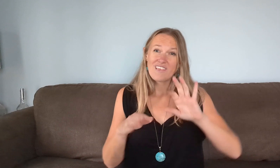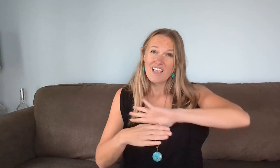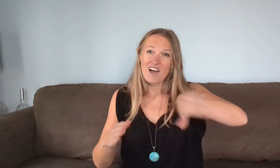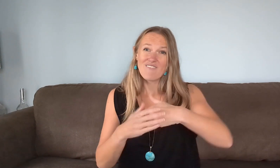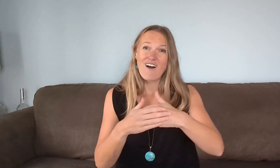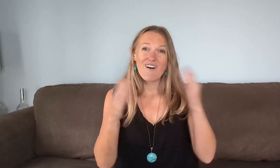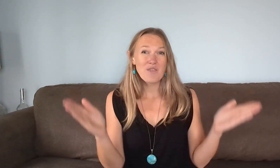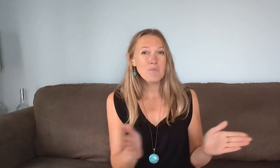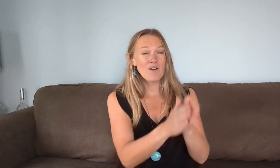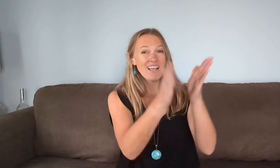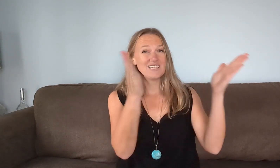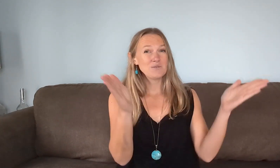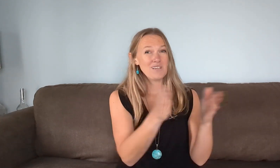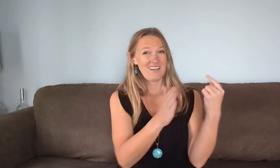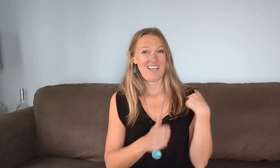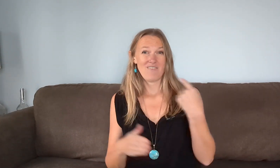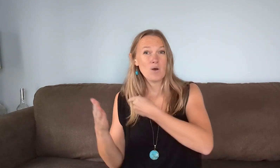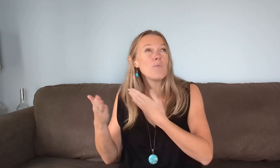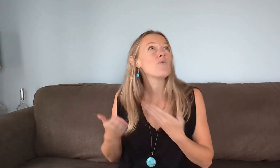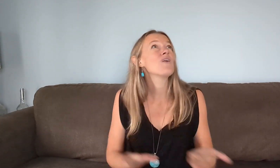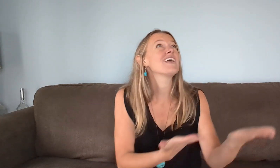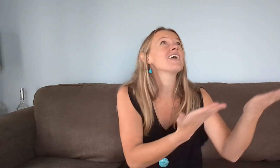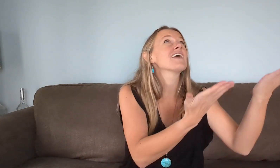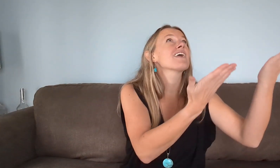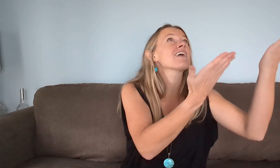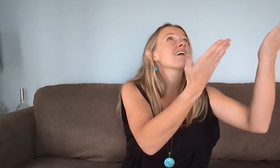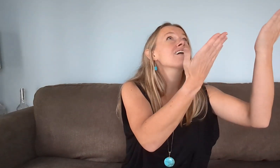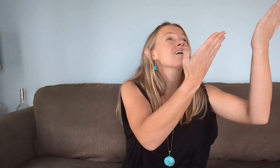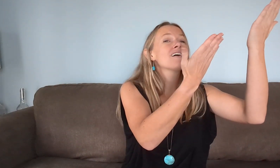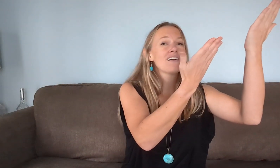worthy of all the praise we could ever bring,